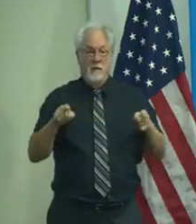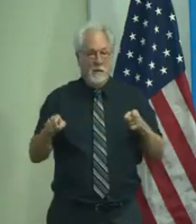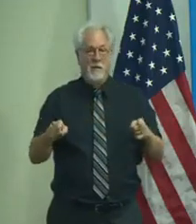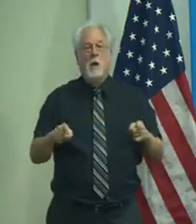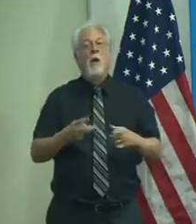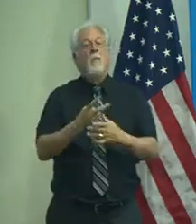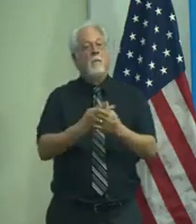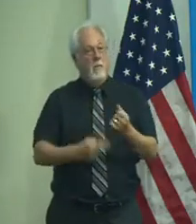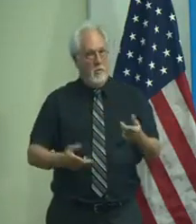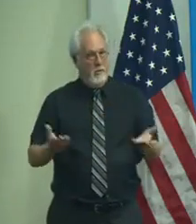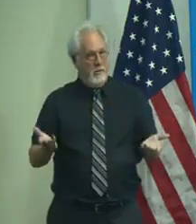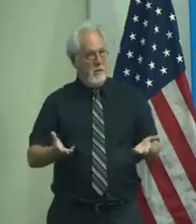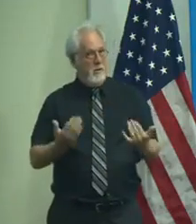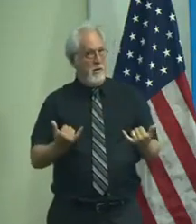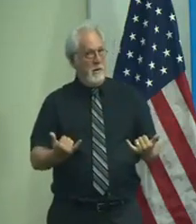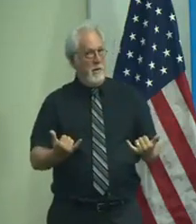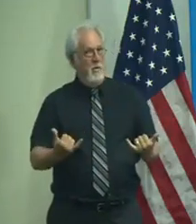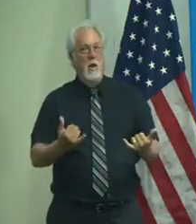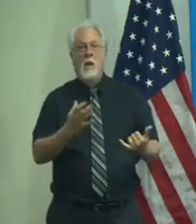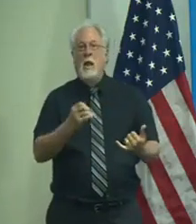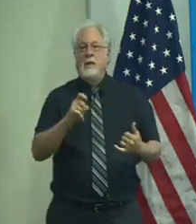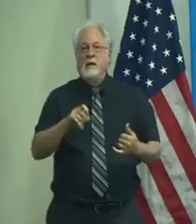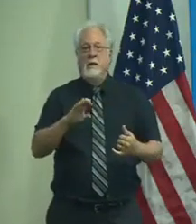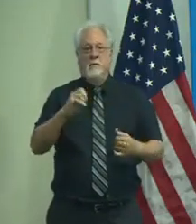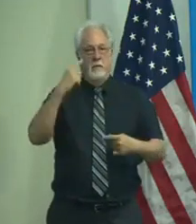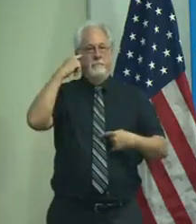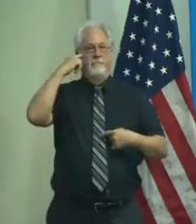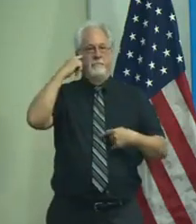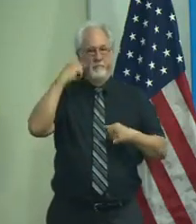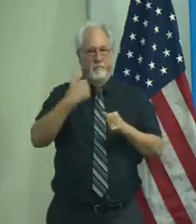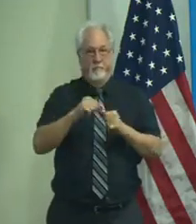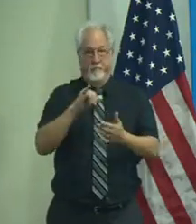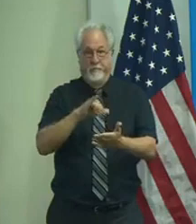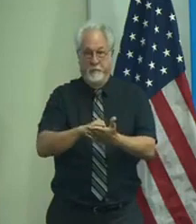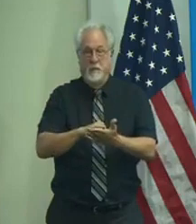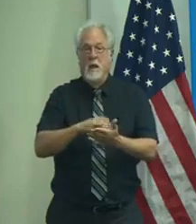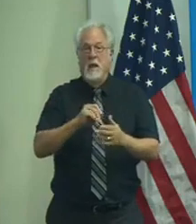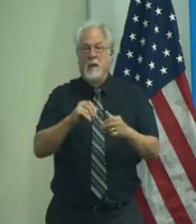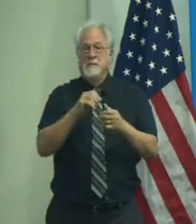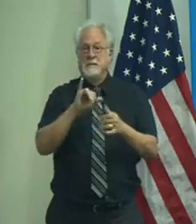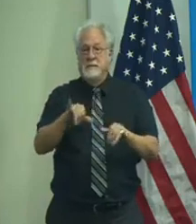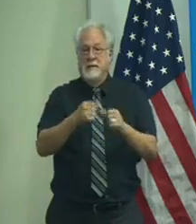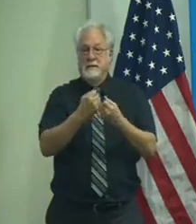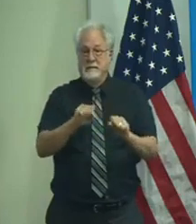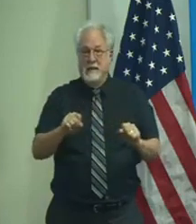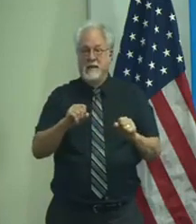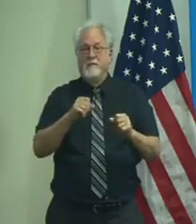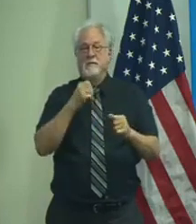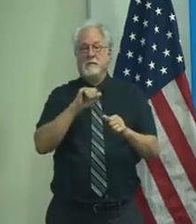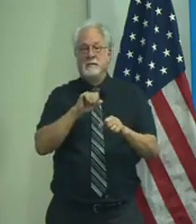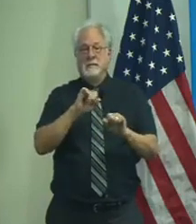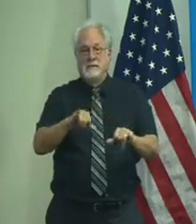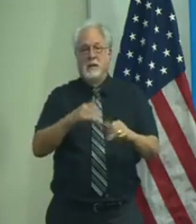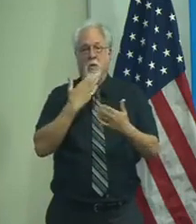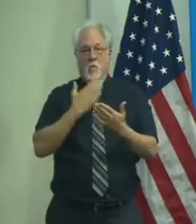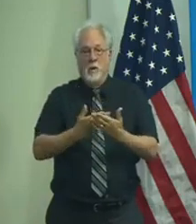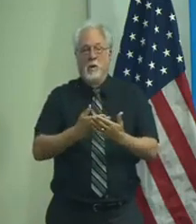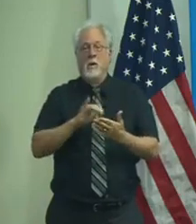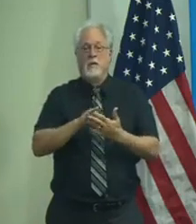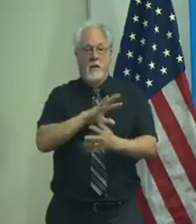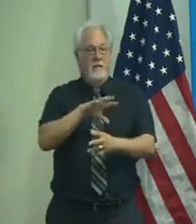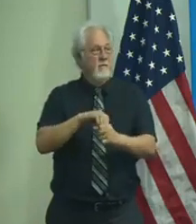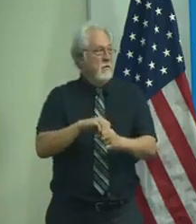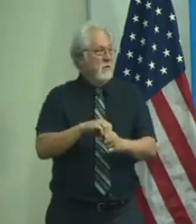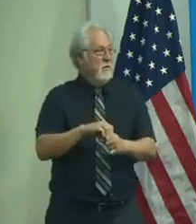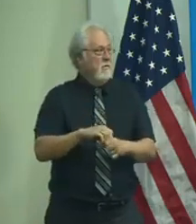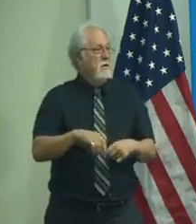They are both present right now, and we need to be mindful of both, and we need to stay safe and stay well. That involves,